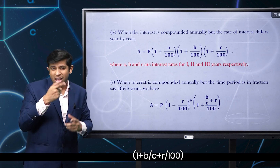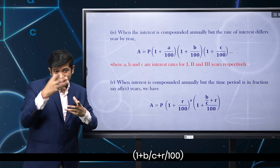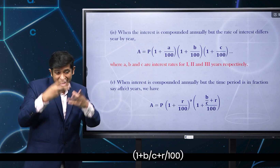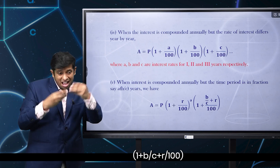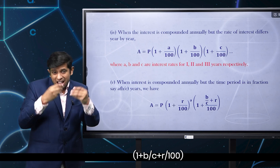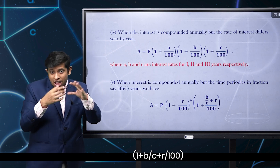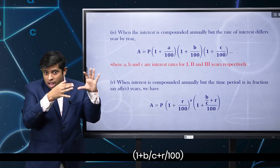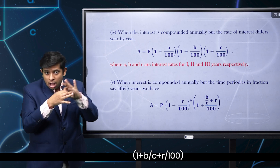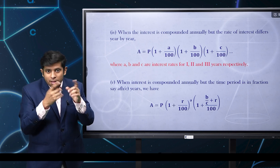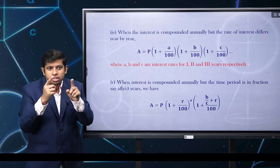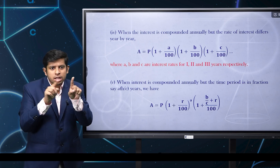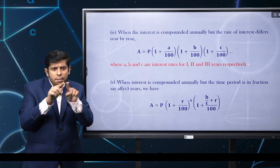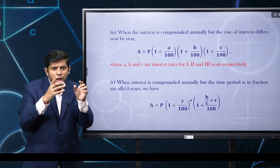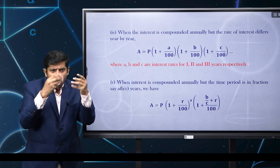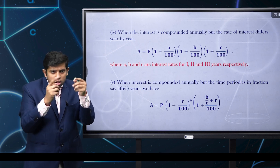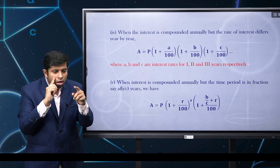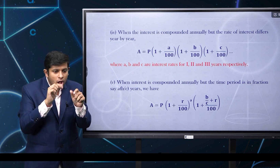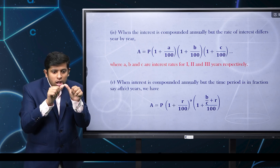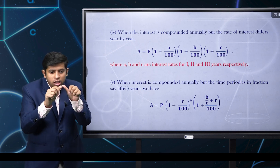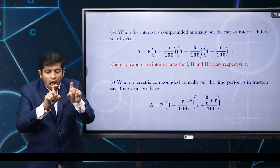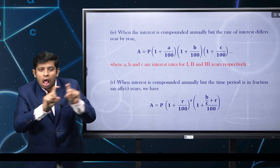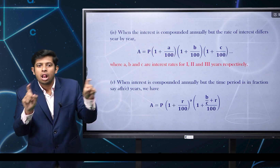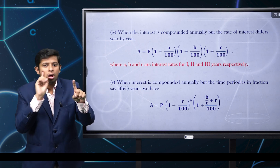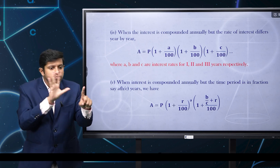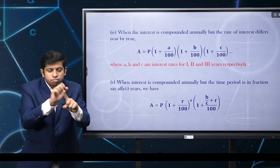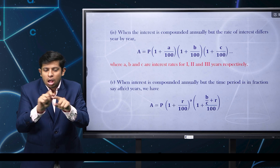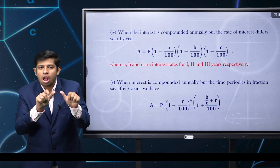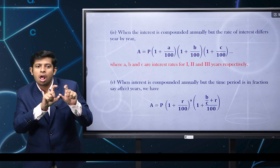Use of calculators is permitted for lengthy calculations and also to verify answers.